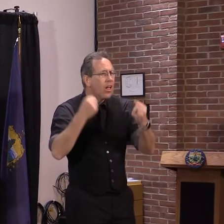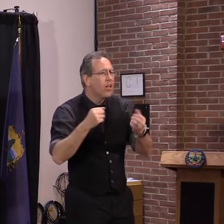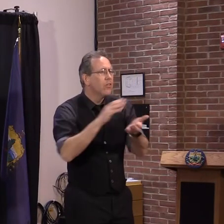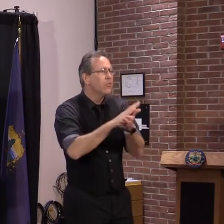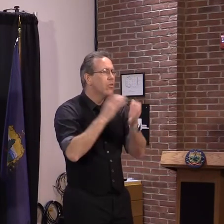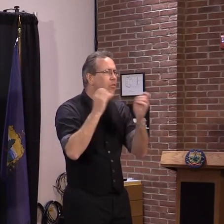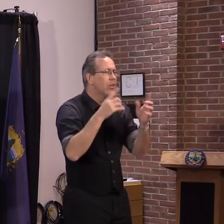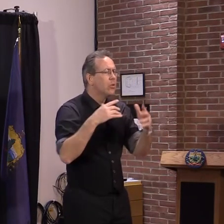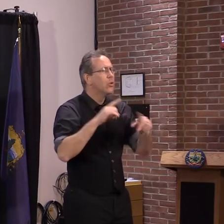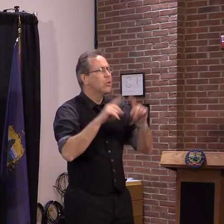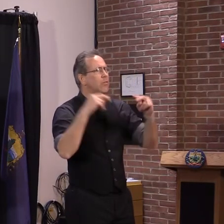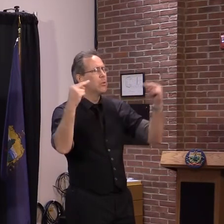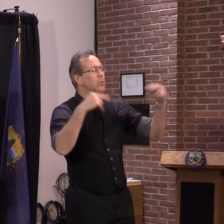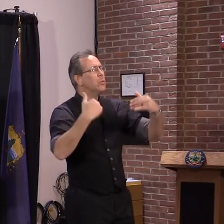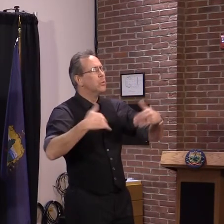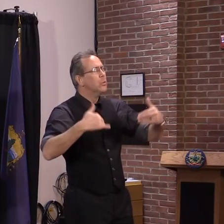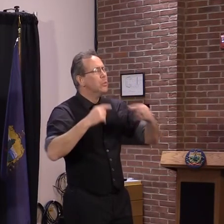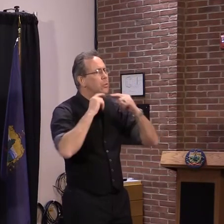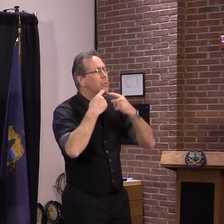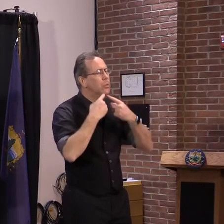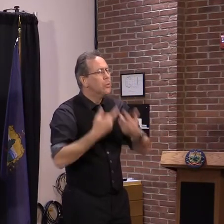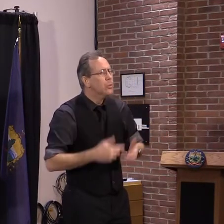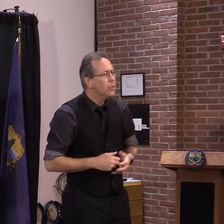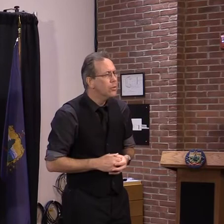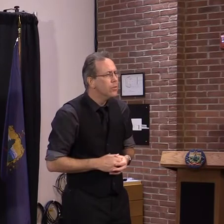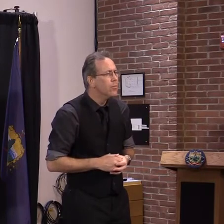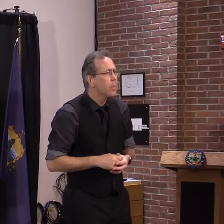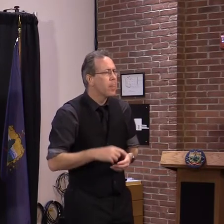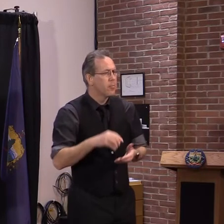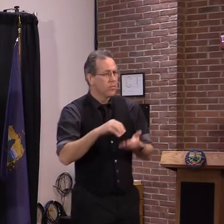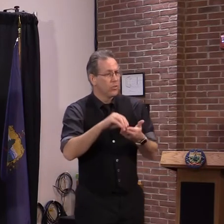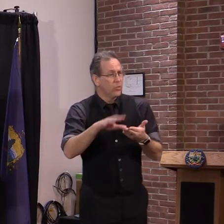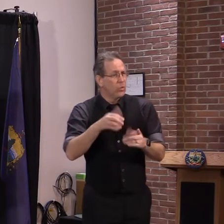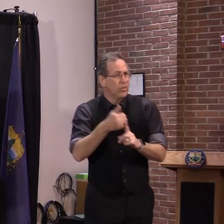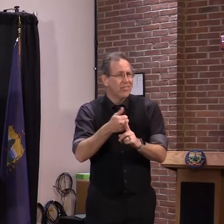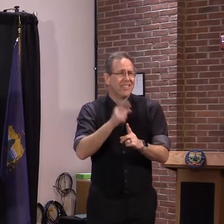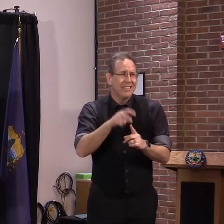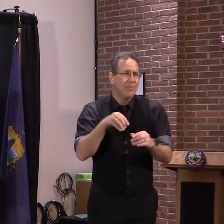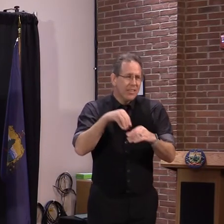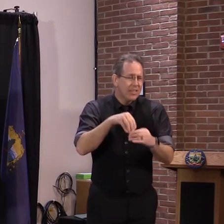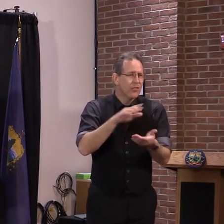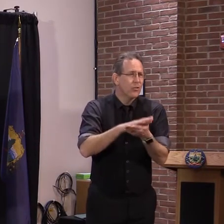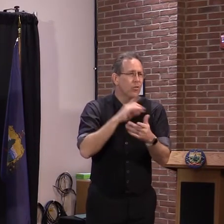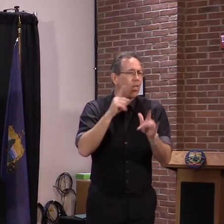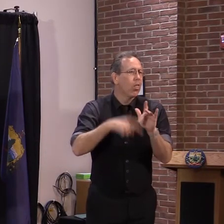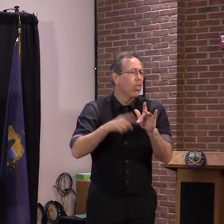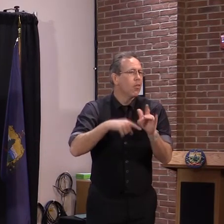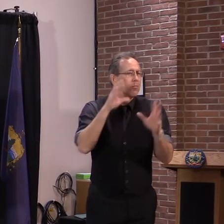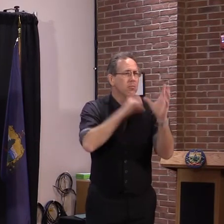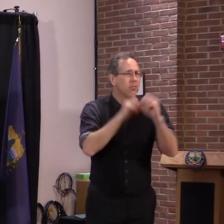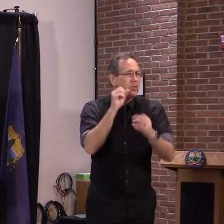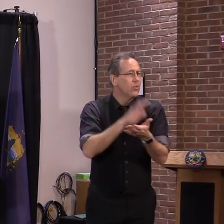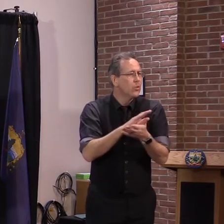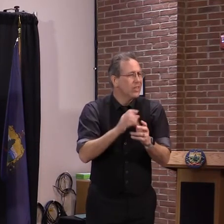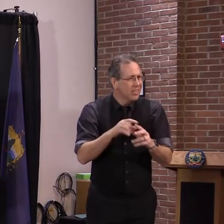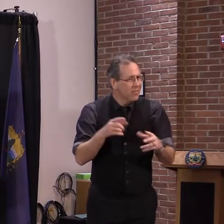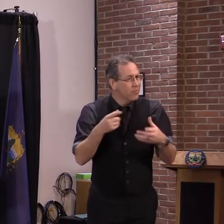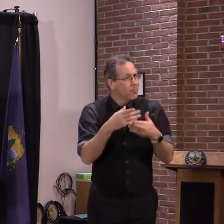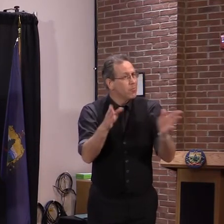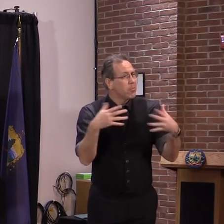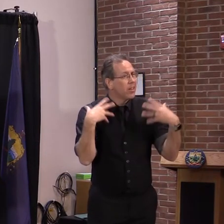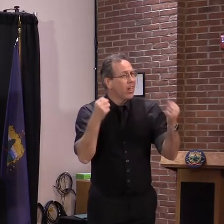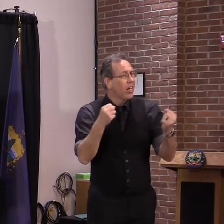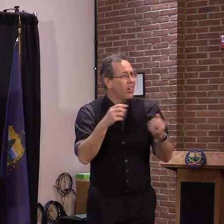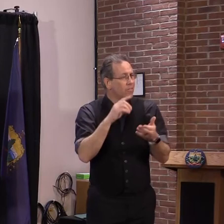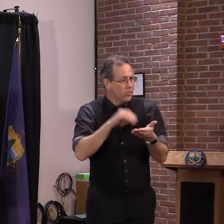very strong advocates in this regard. Students need to be in school. That's a public health concern if they're not. And you